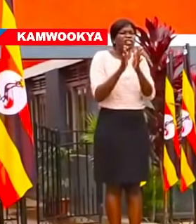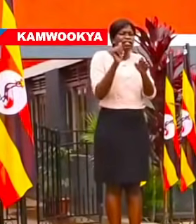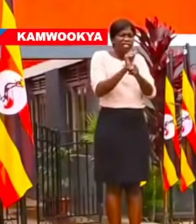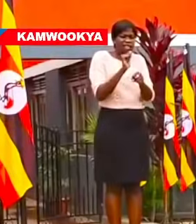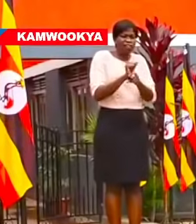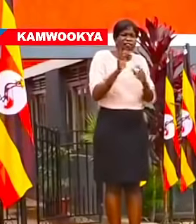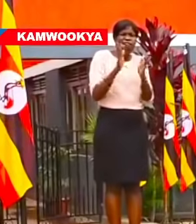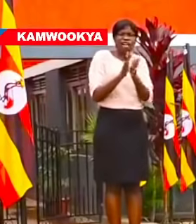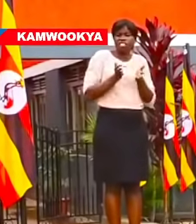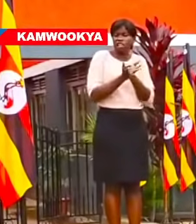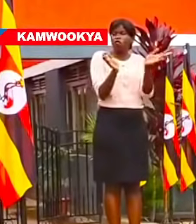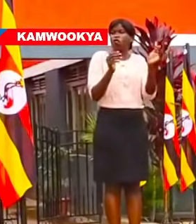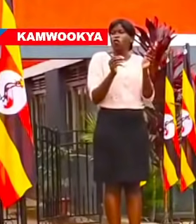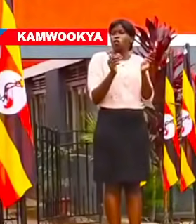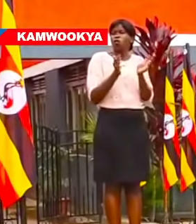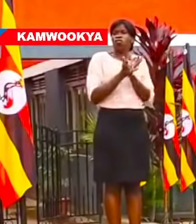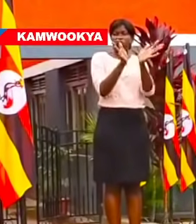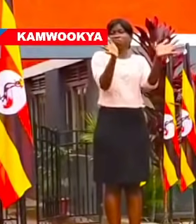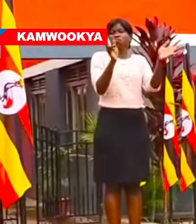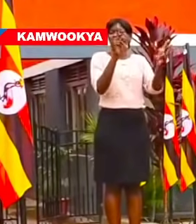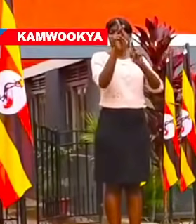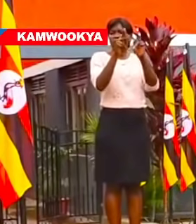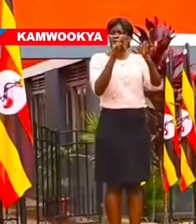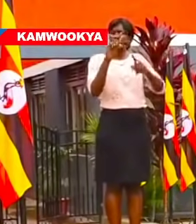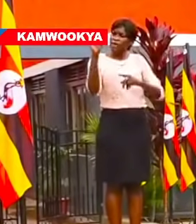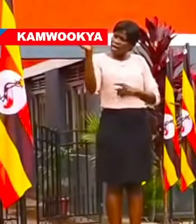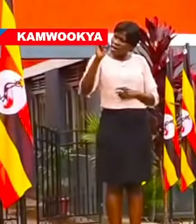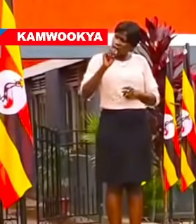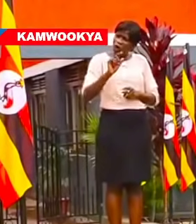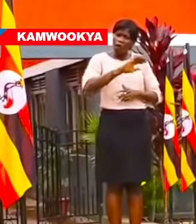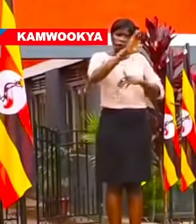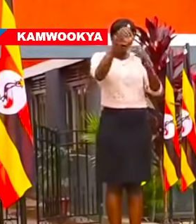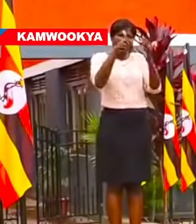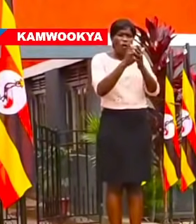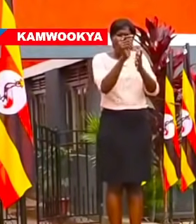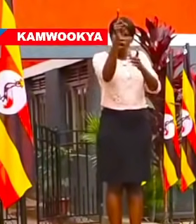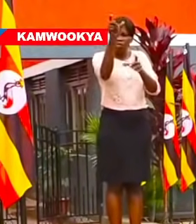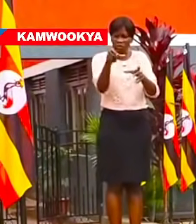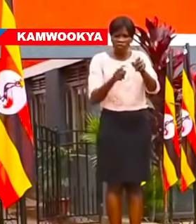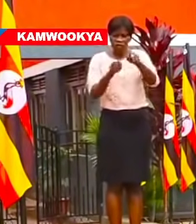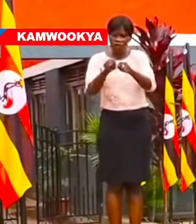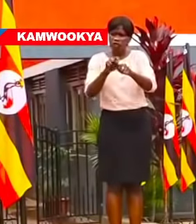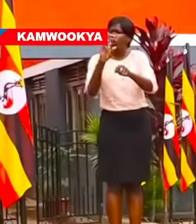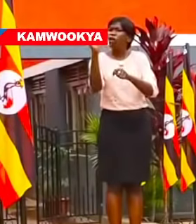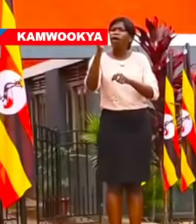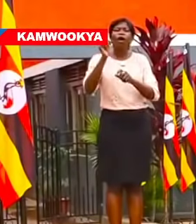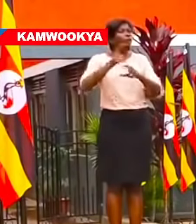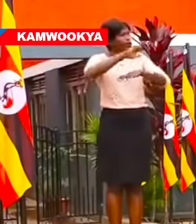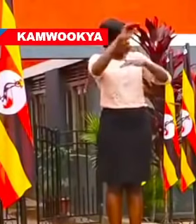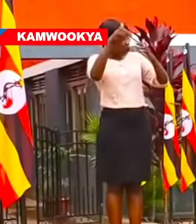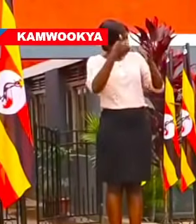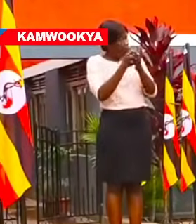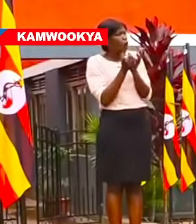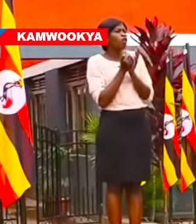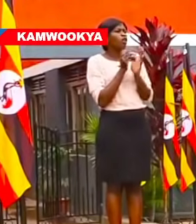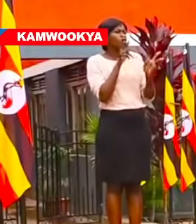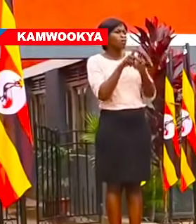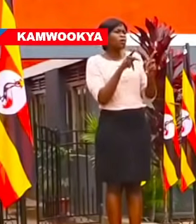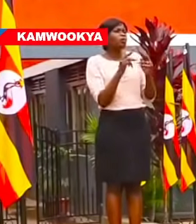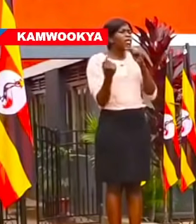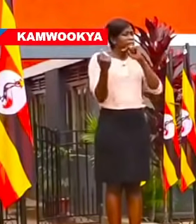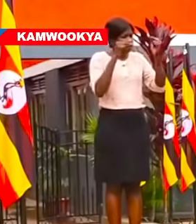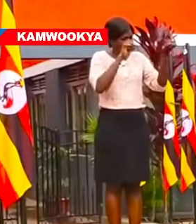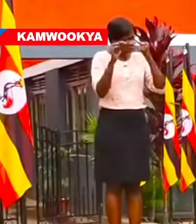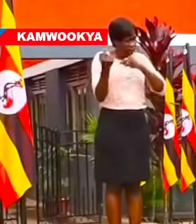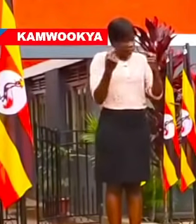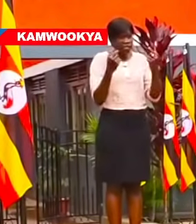are passed on the floor of Parliament. They are handled by the entire House, not just one individual. So, we are going to engage the Speaker